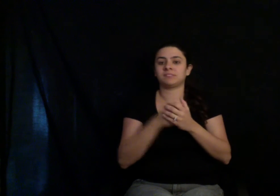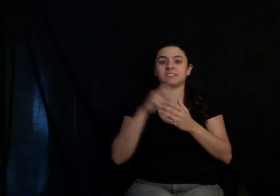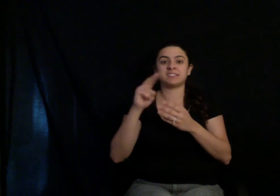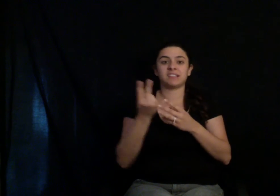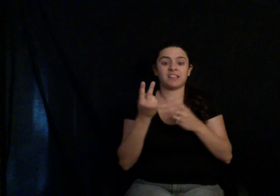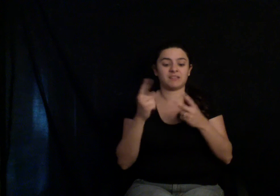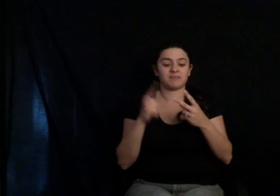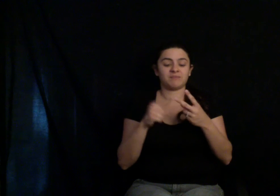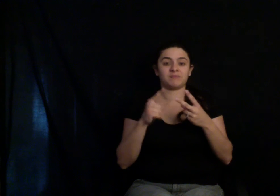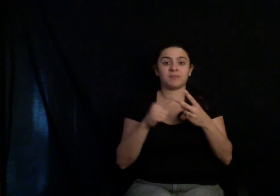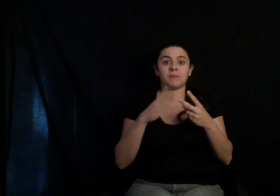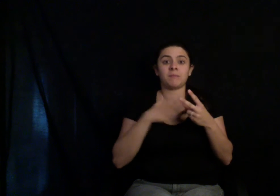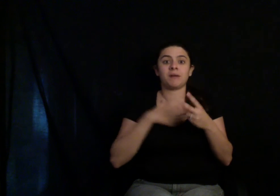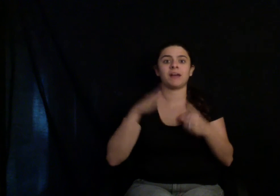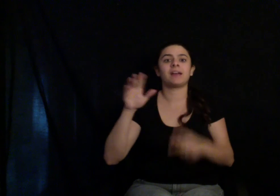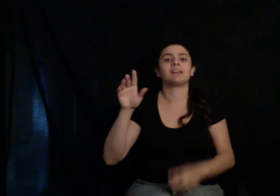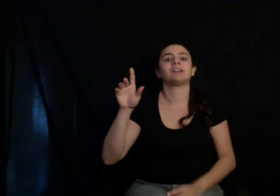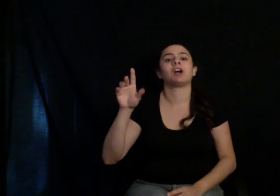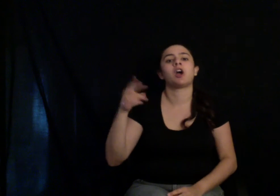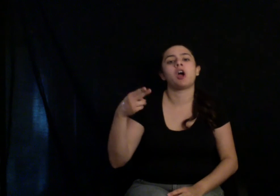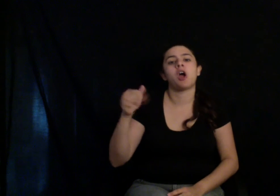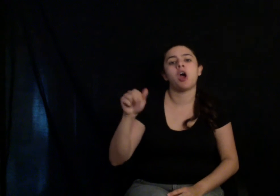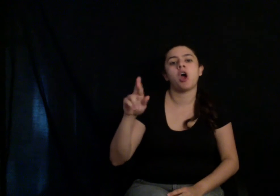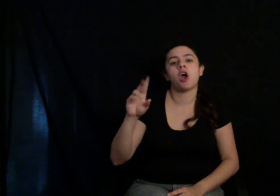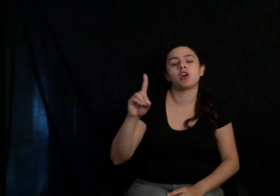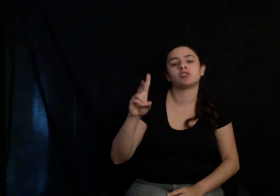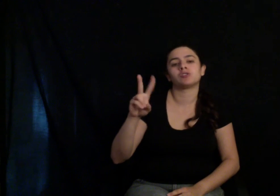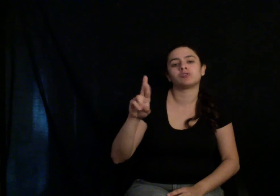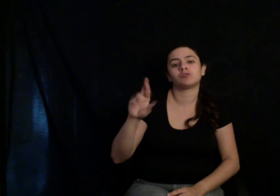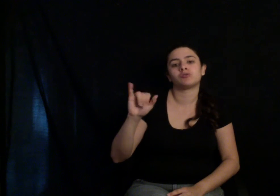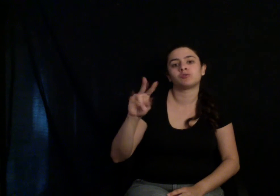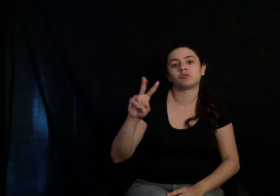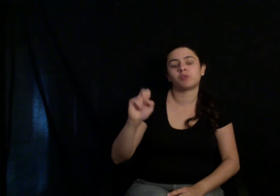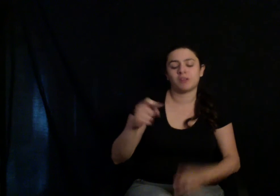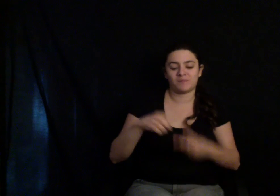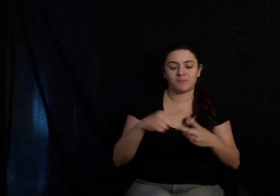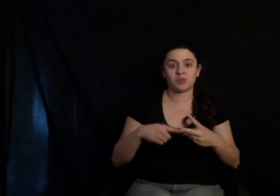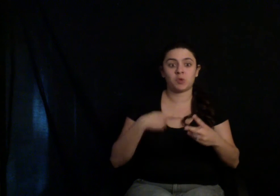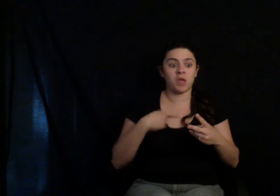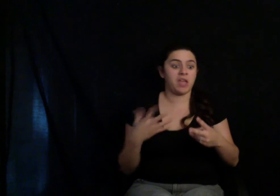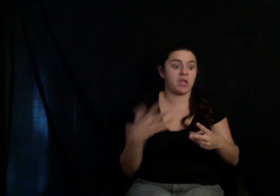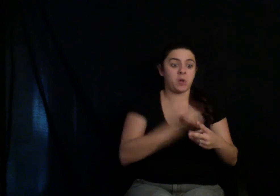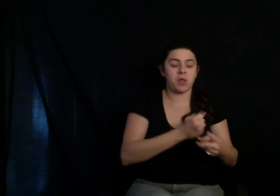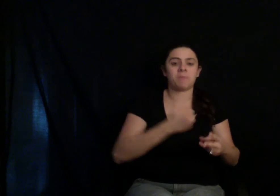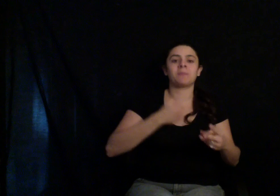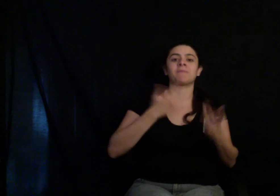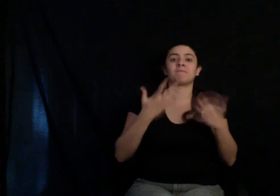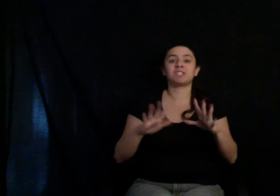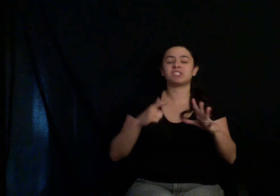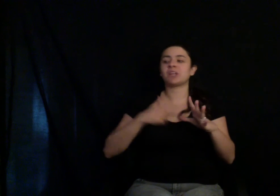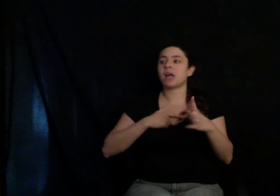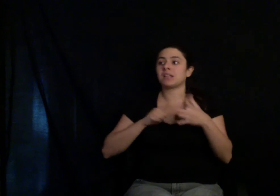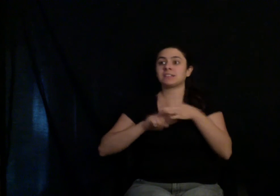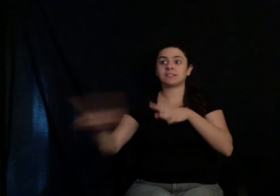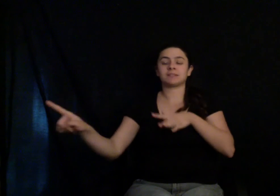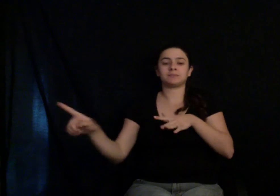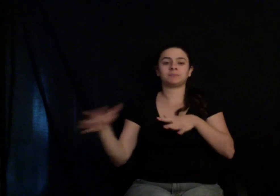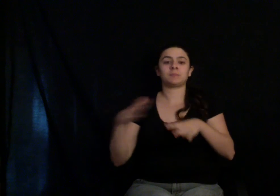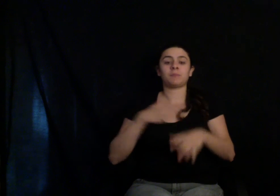was my external hard drive, and then I escaped. So with my cat, I was carrying my cat out, and my cat,